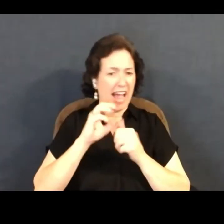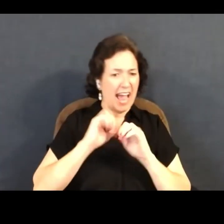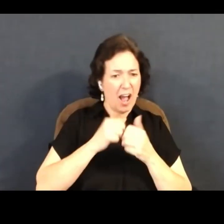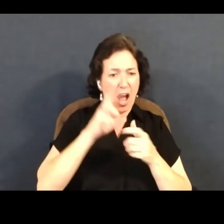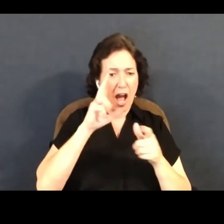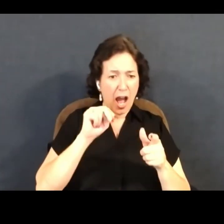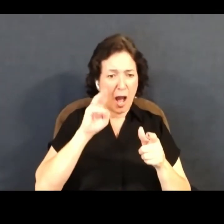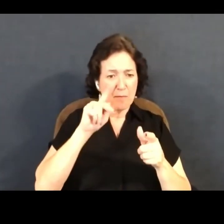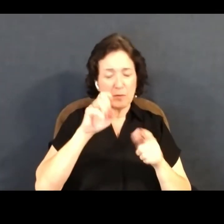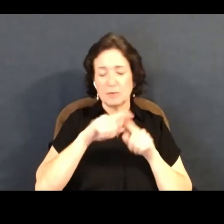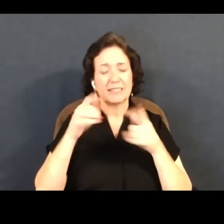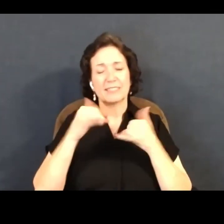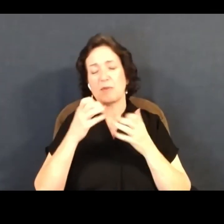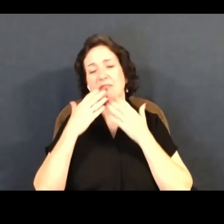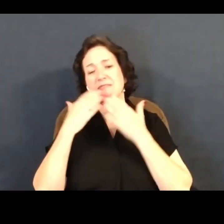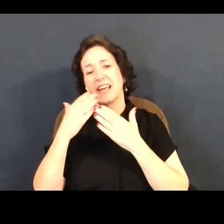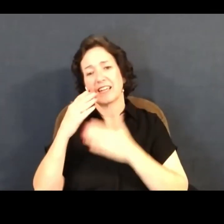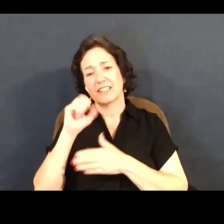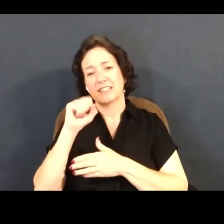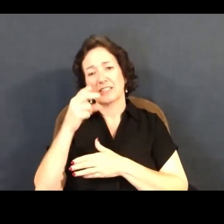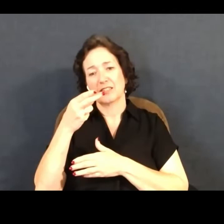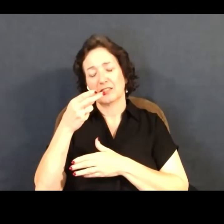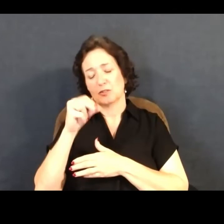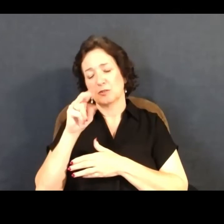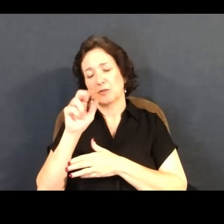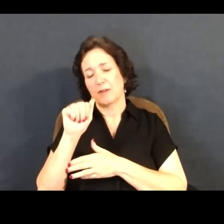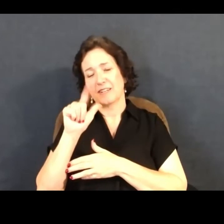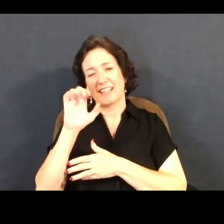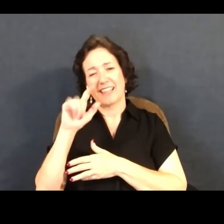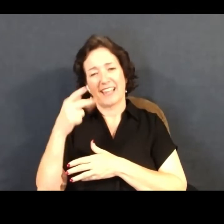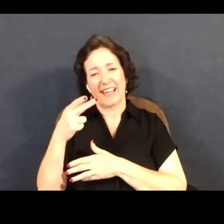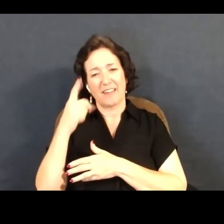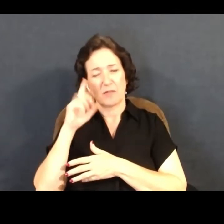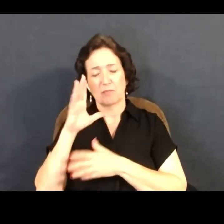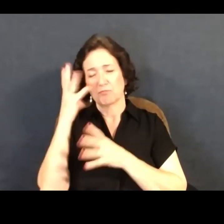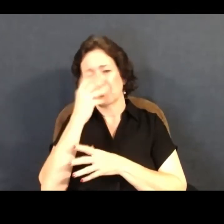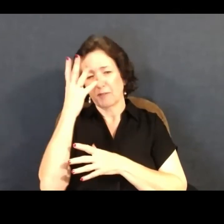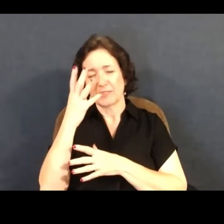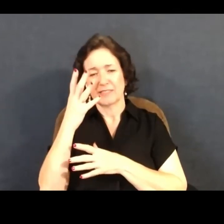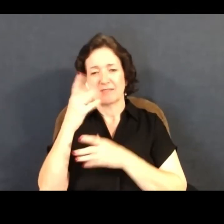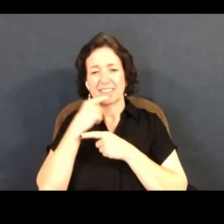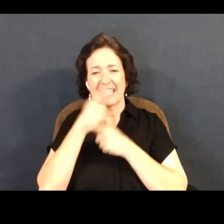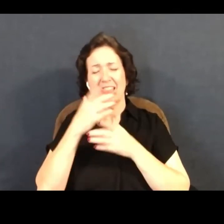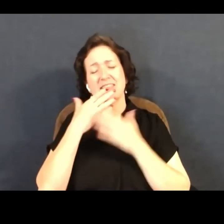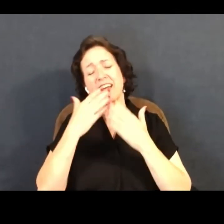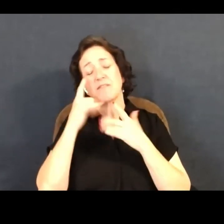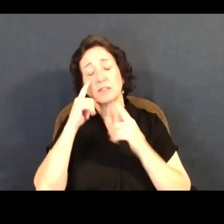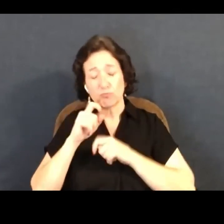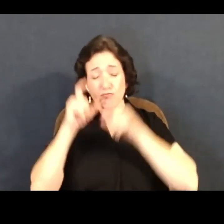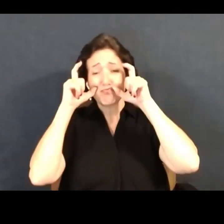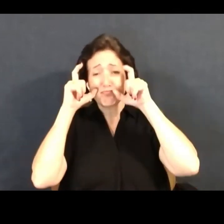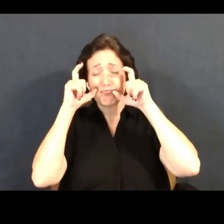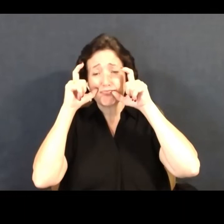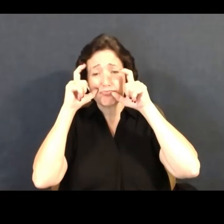We want to thank you so much, Shonaleigh, for such beautiful telling. Thank you for staying up late with us